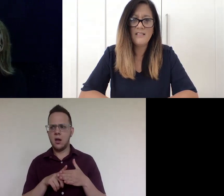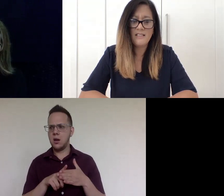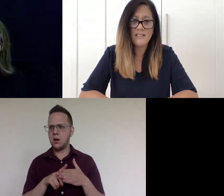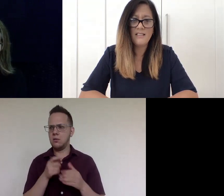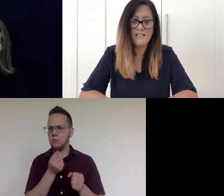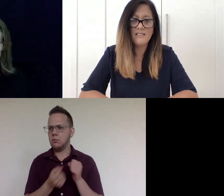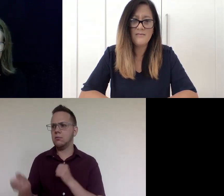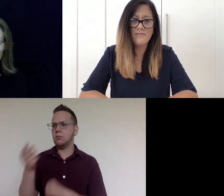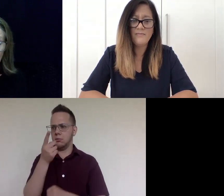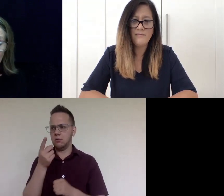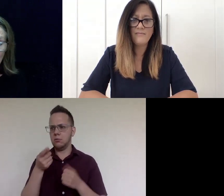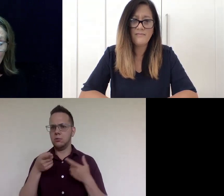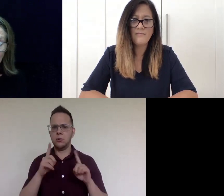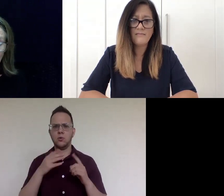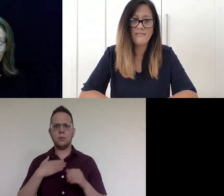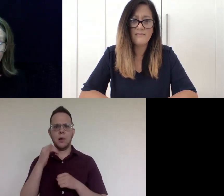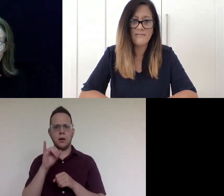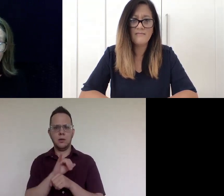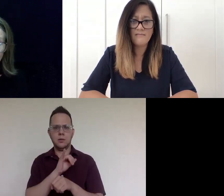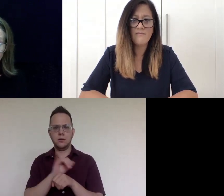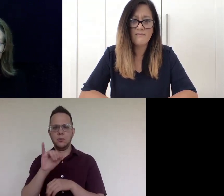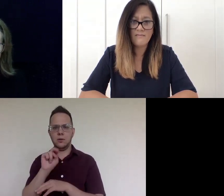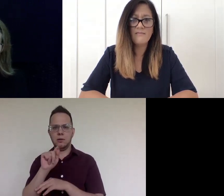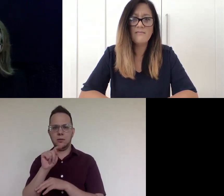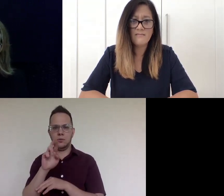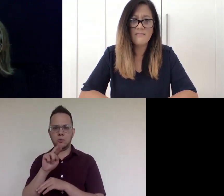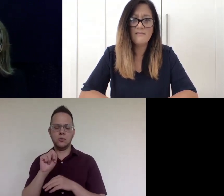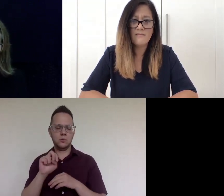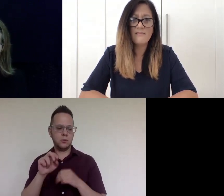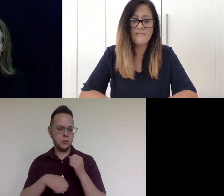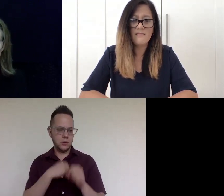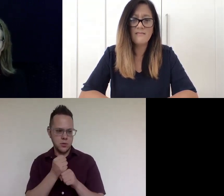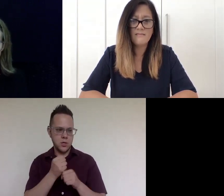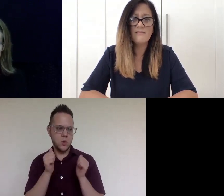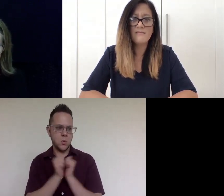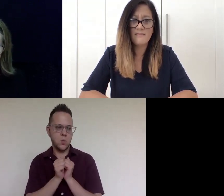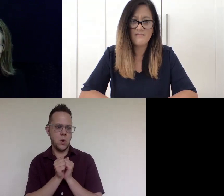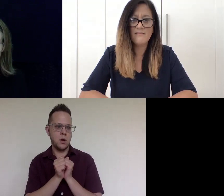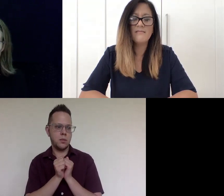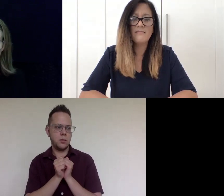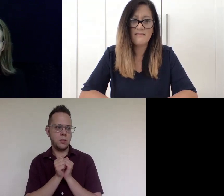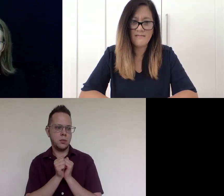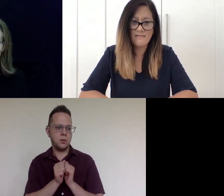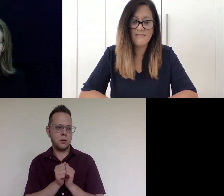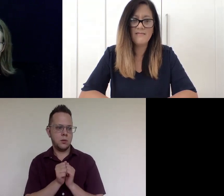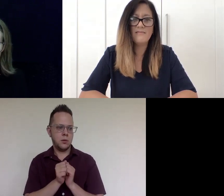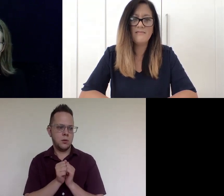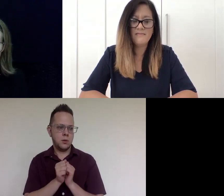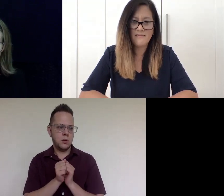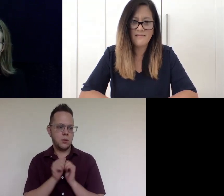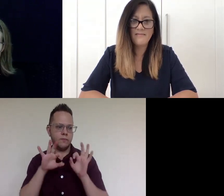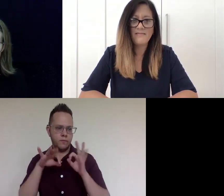easy. So the following year, I did an internship with family